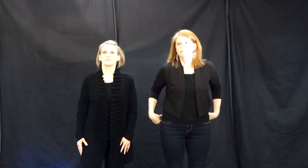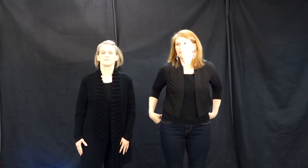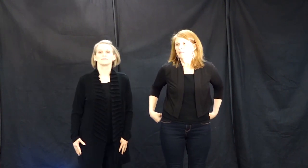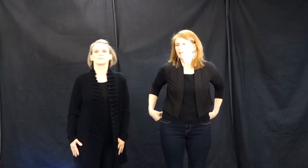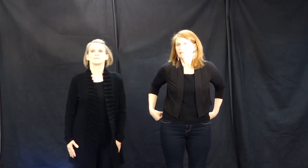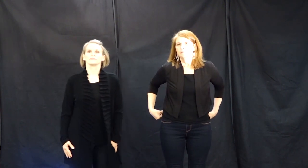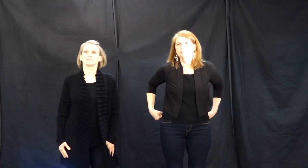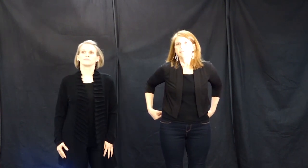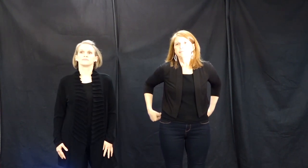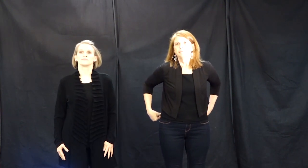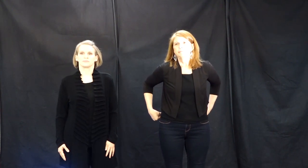Sorry, I'll do it again.